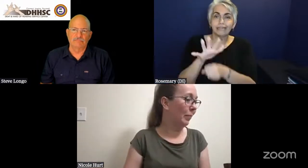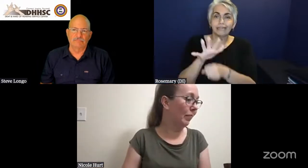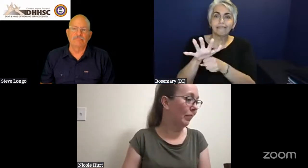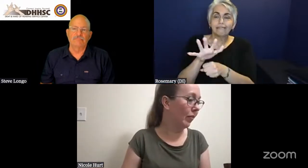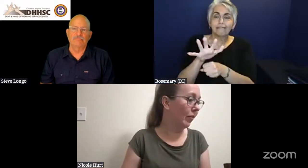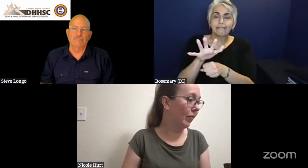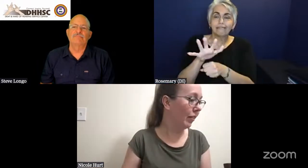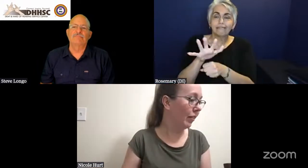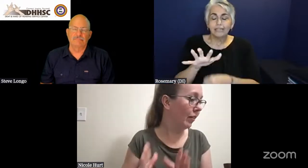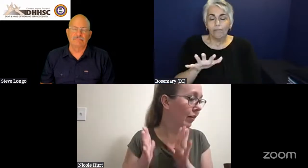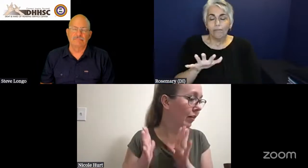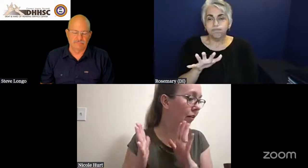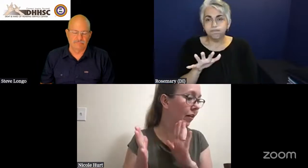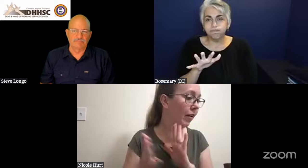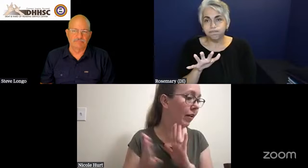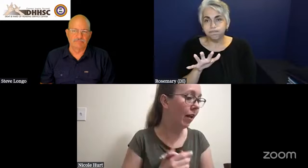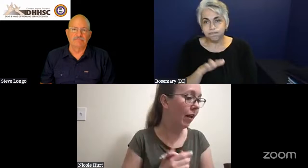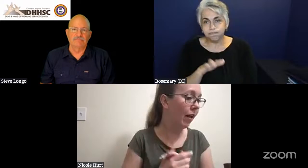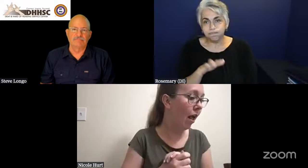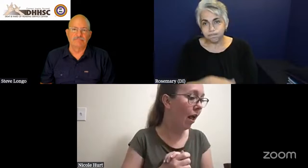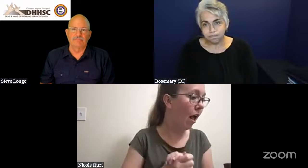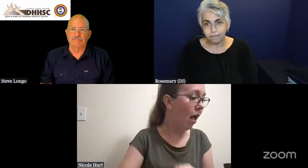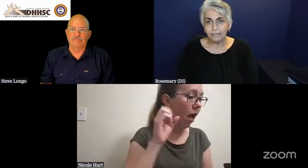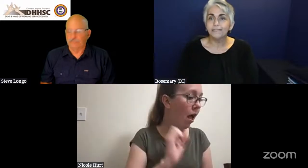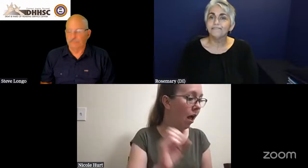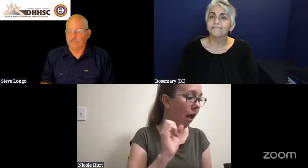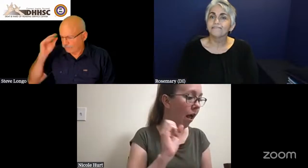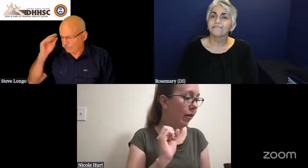been so hot and I'm over it.